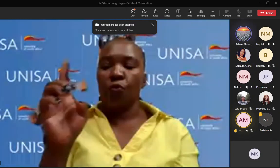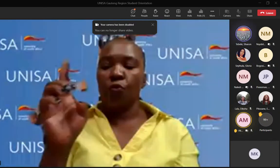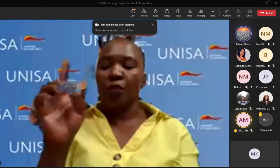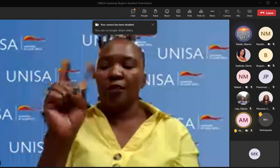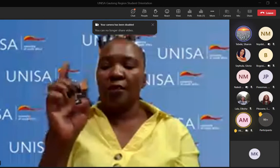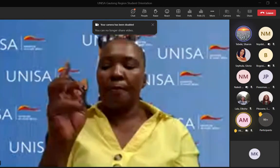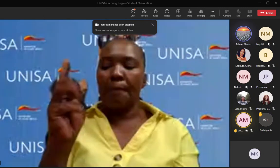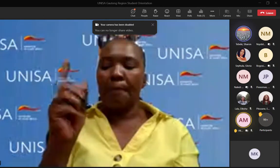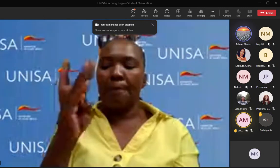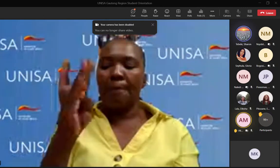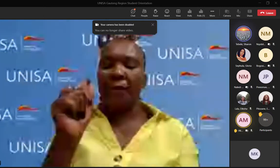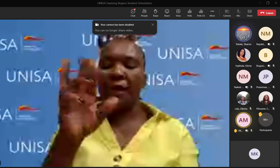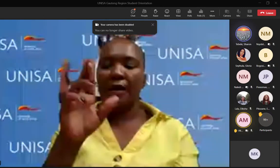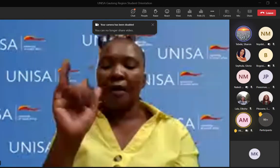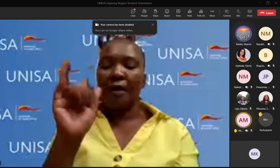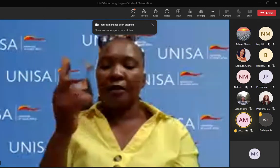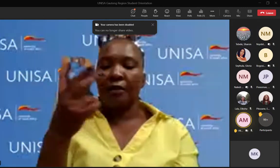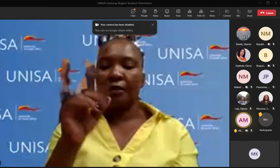your question